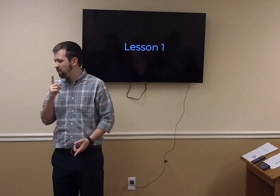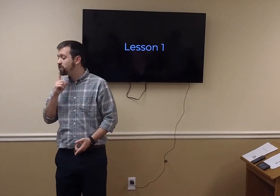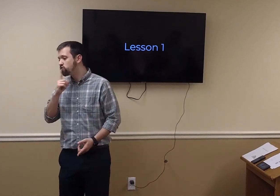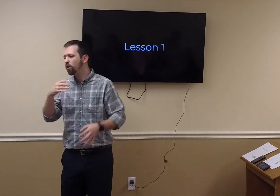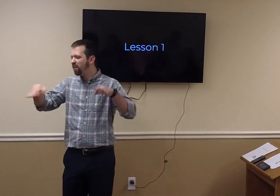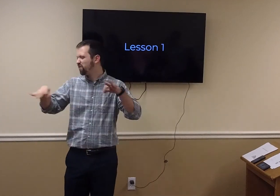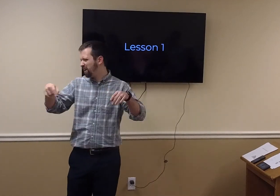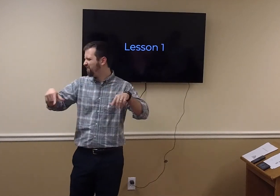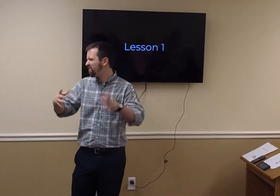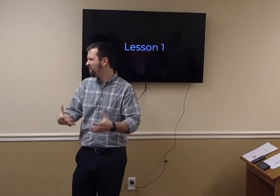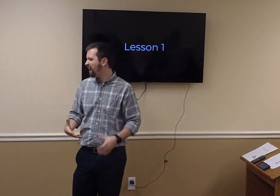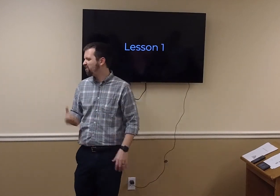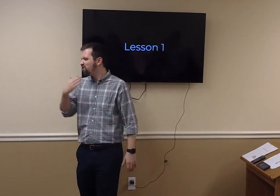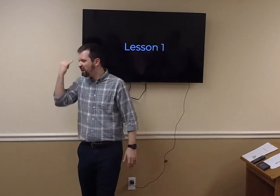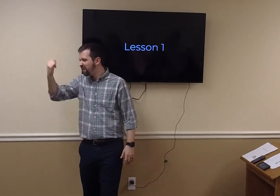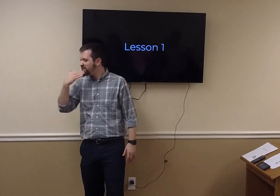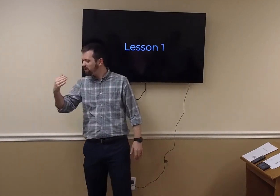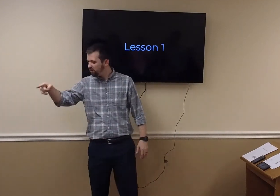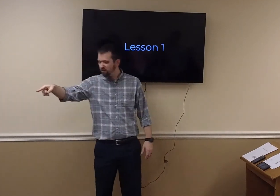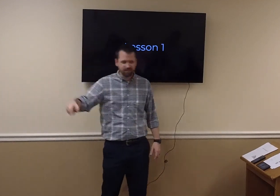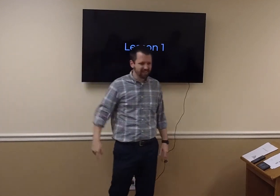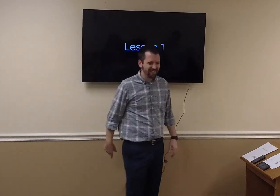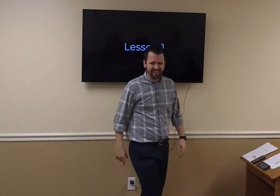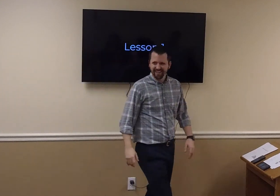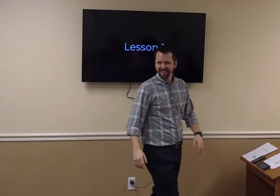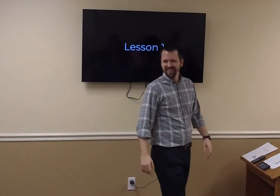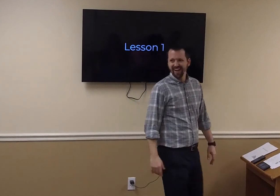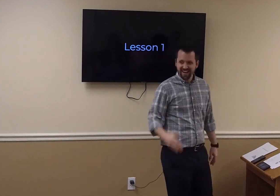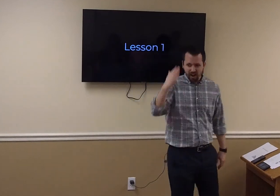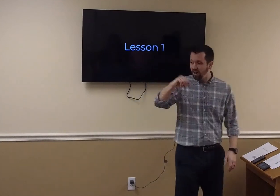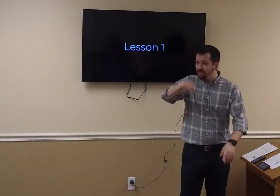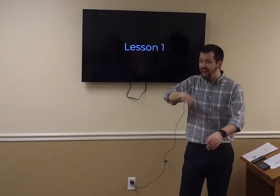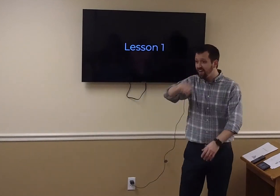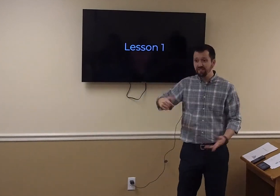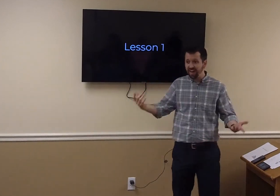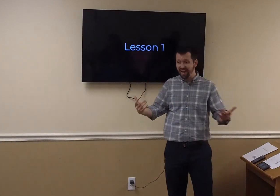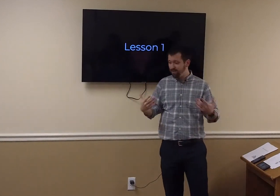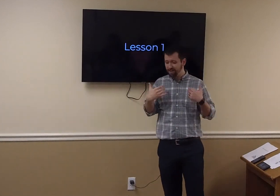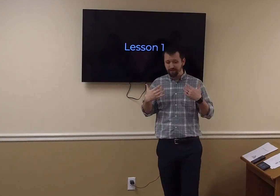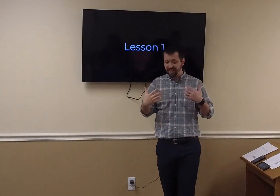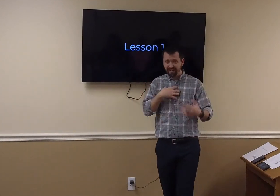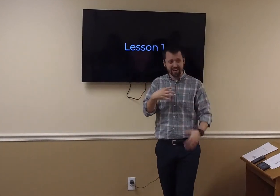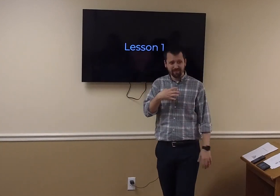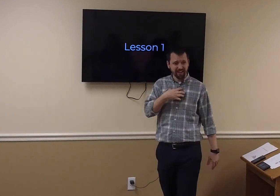that's true, I'll explain it. Here's another helper here. So I love it, I love it.